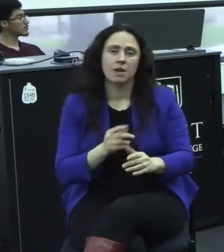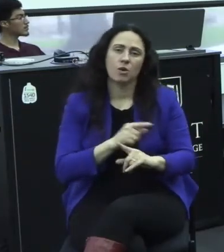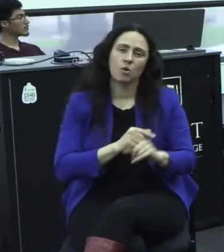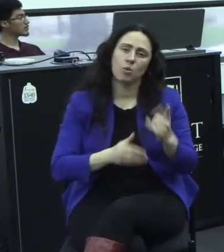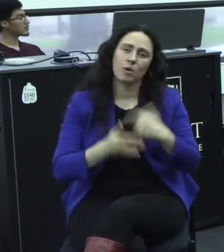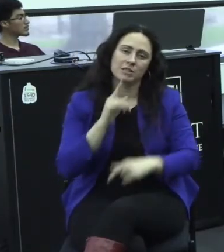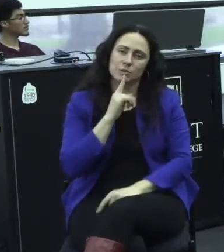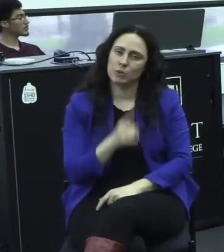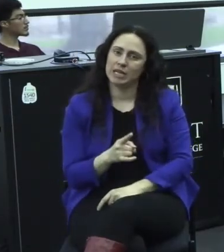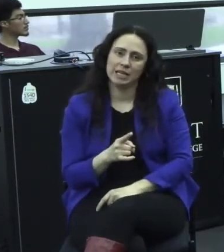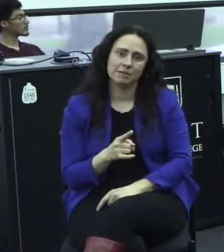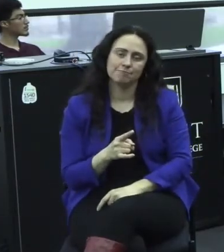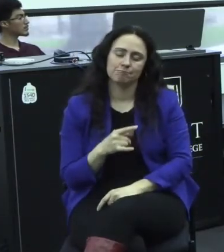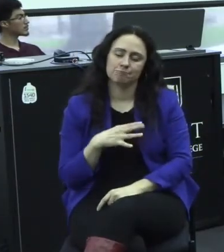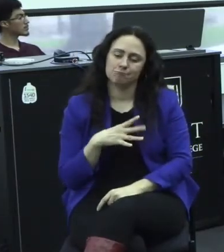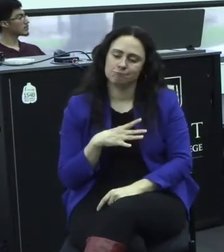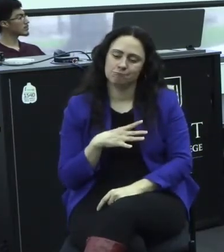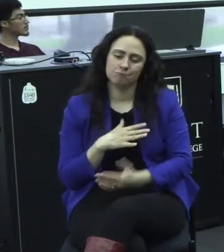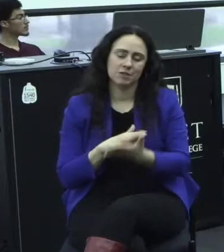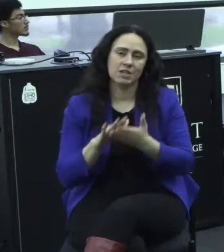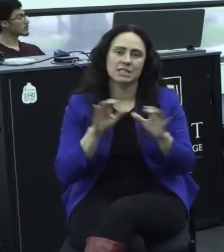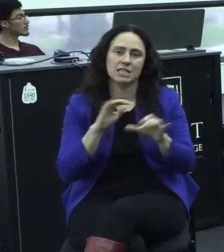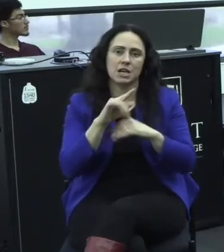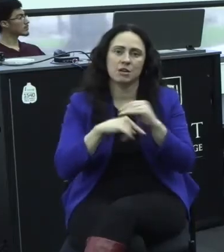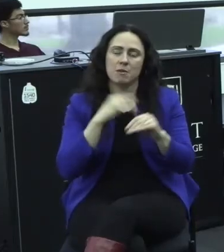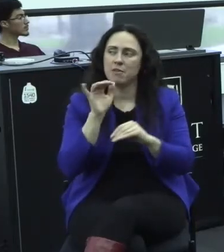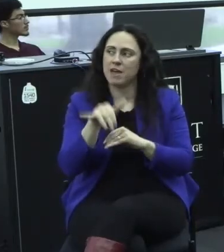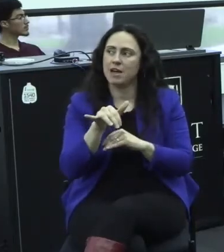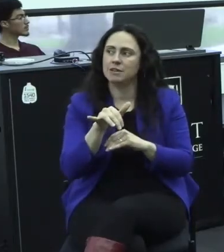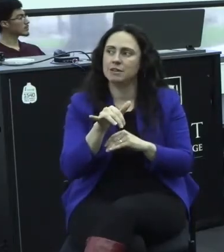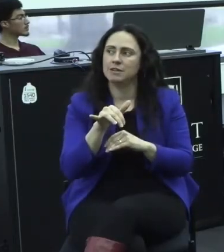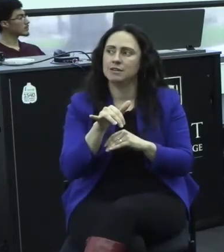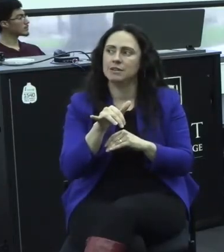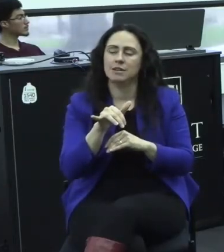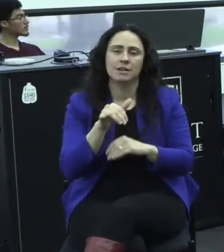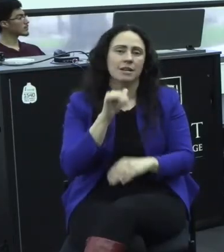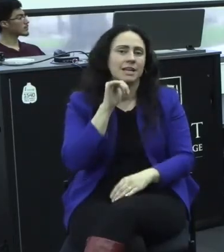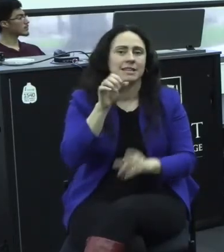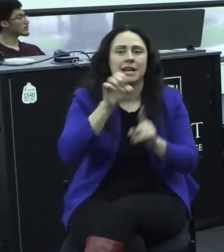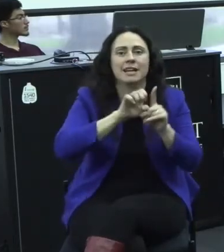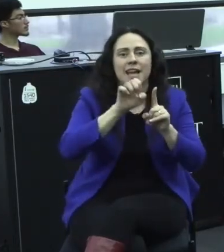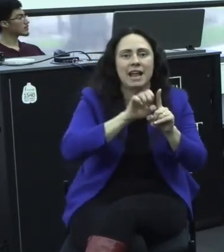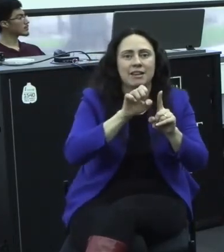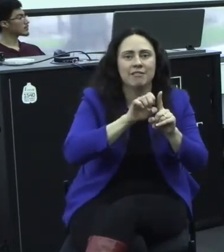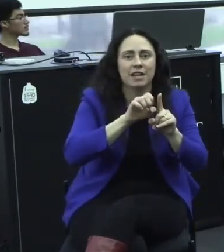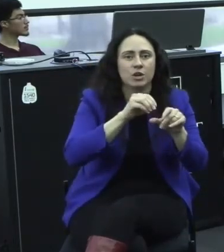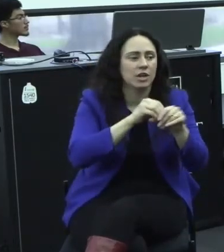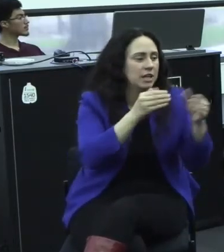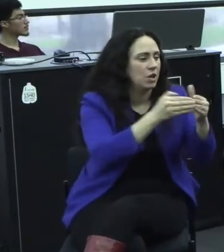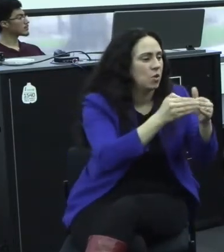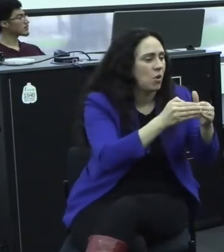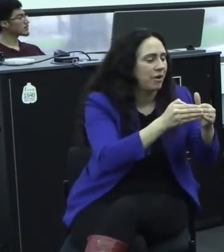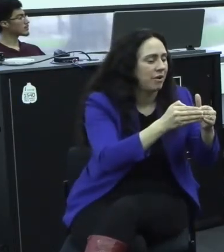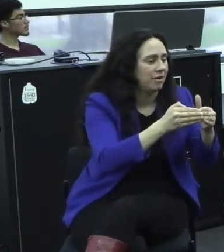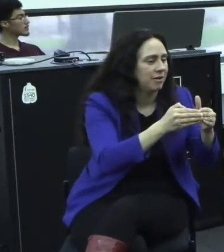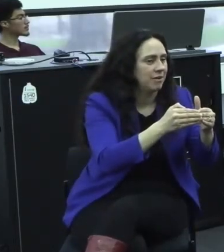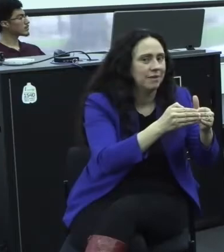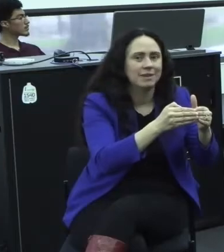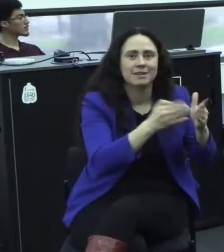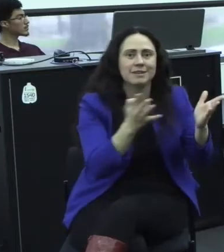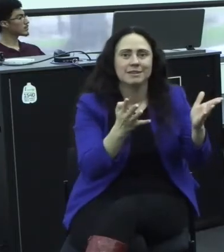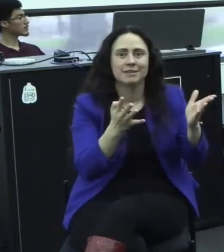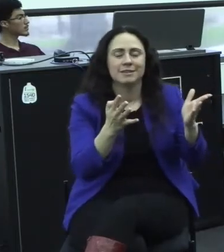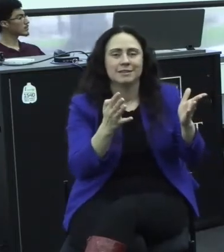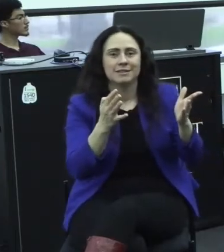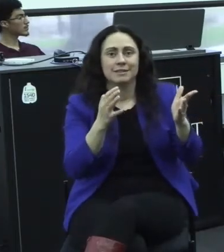really nicely done about this is that it's not an elevator that's in a corner. You know, Sylvia said this, and